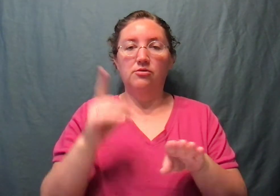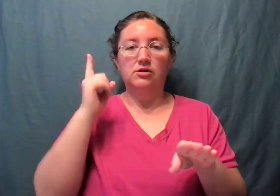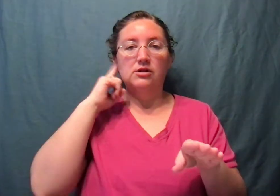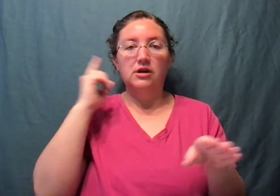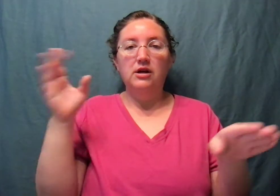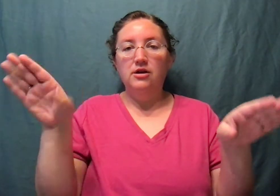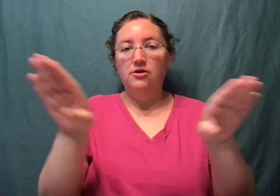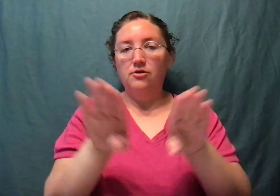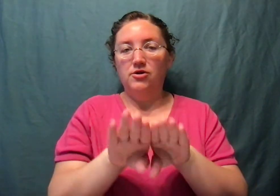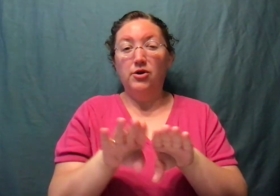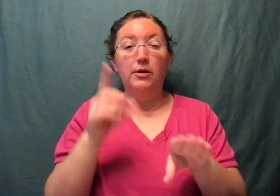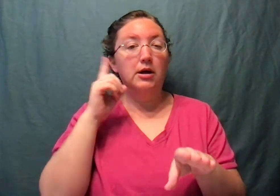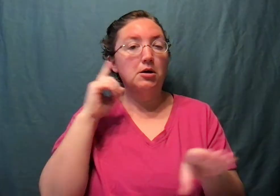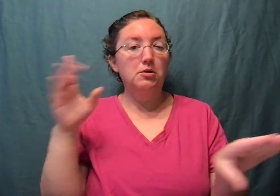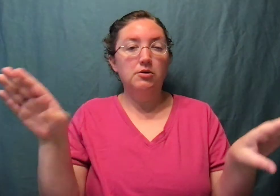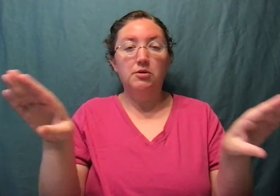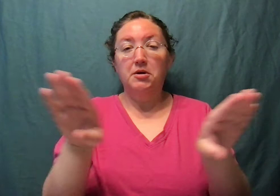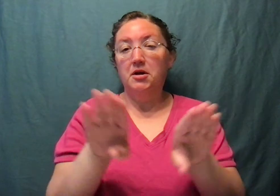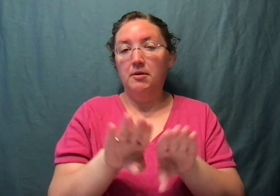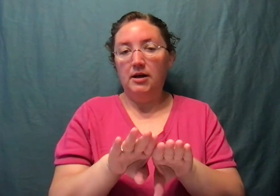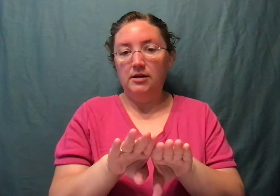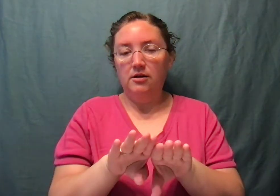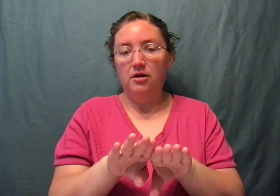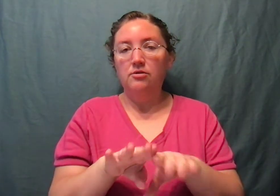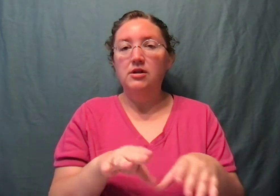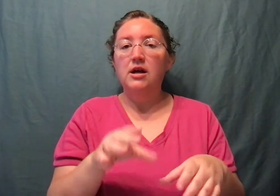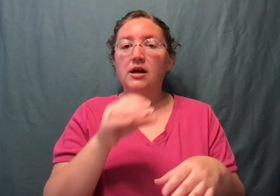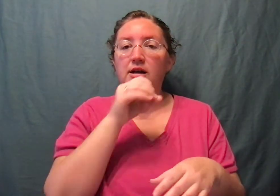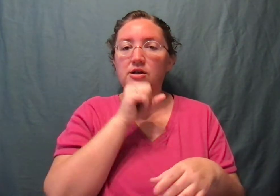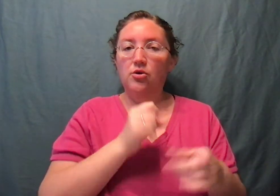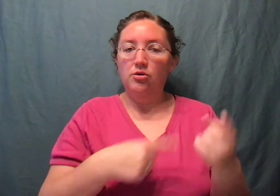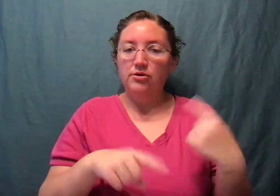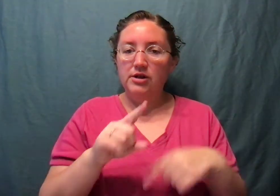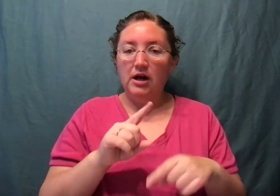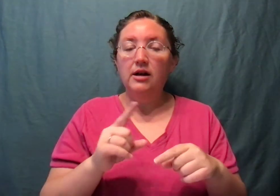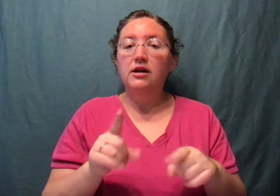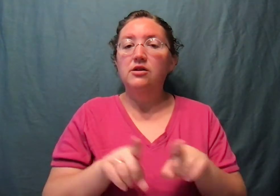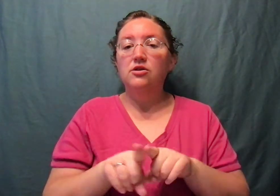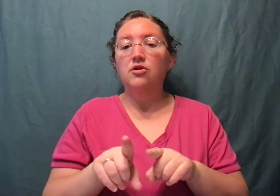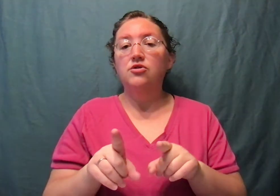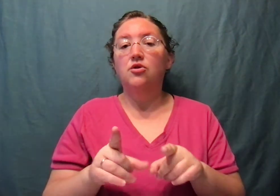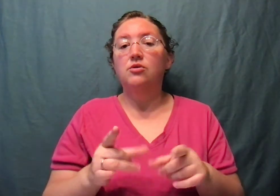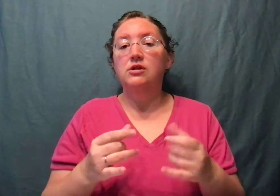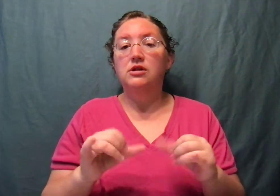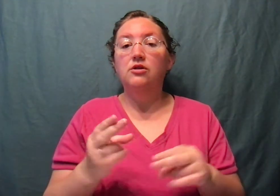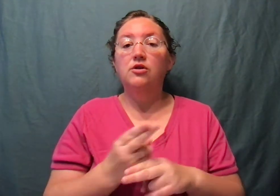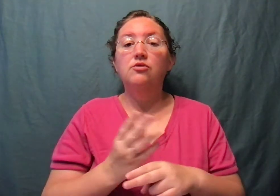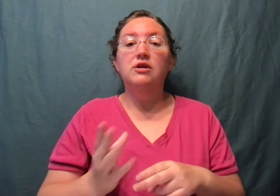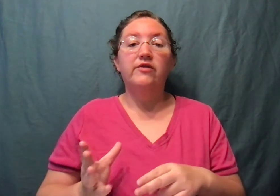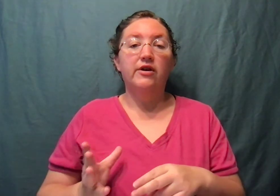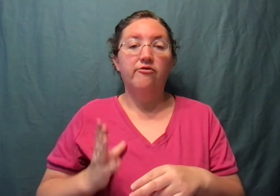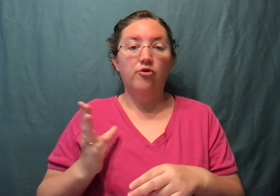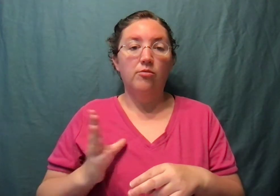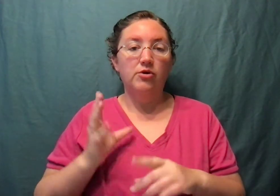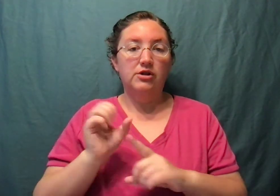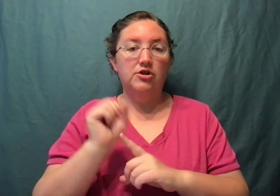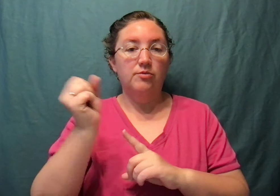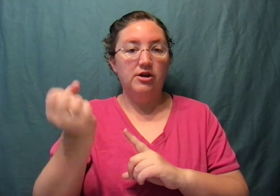closed. So your ears or your hearing is closed. It's an older sign, and it is also still used in very formal